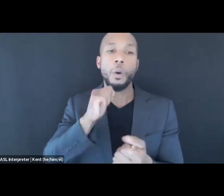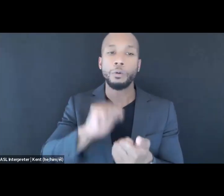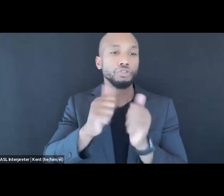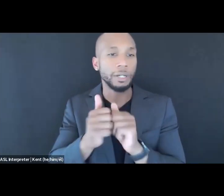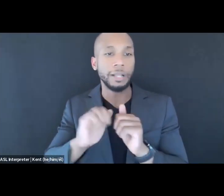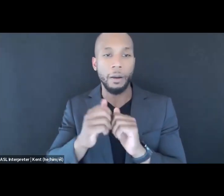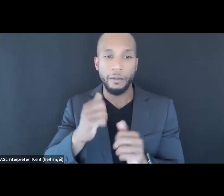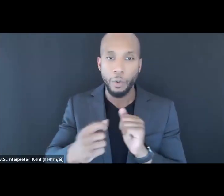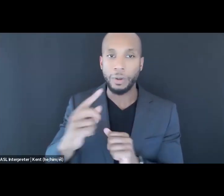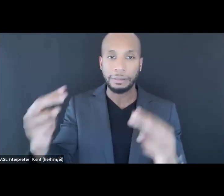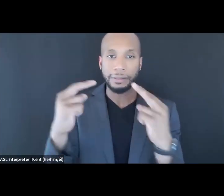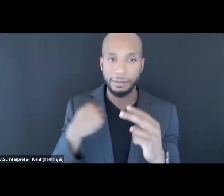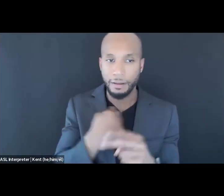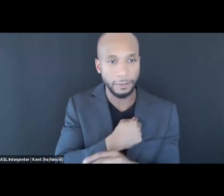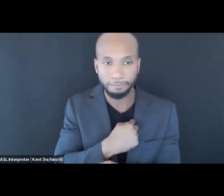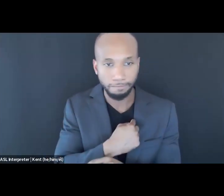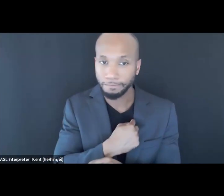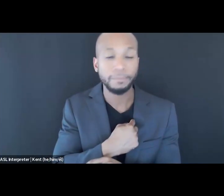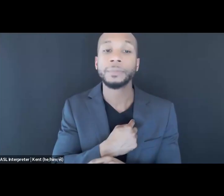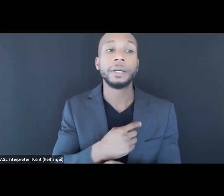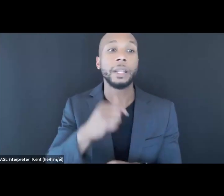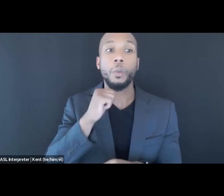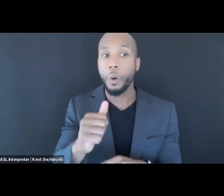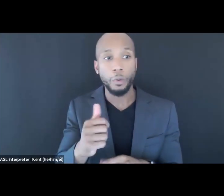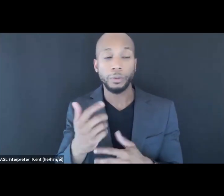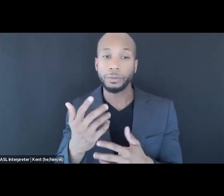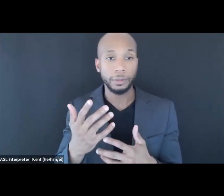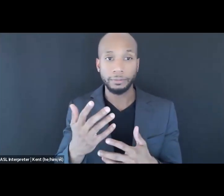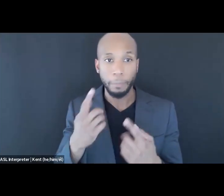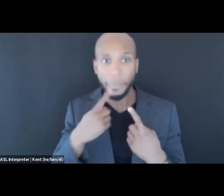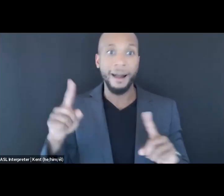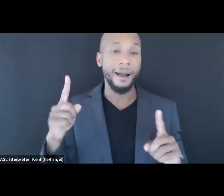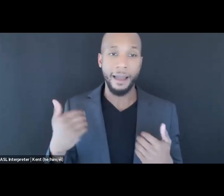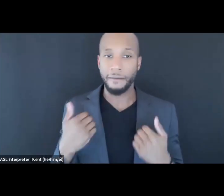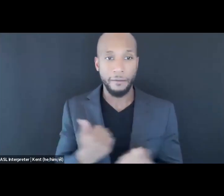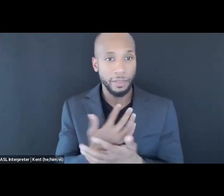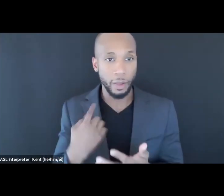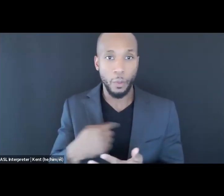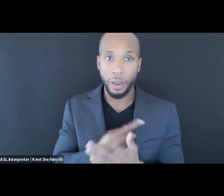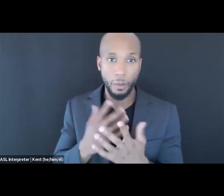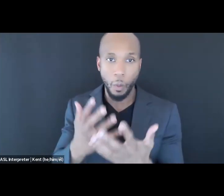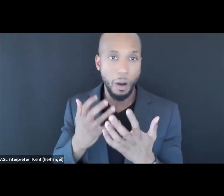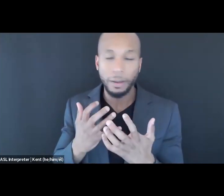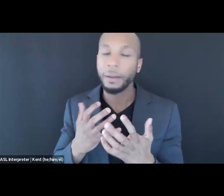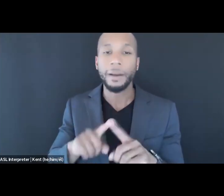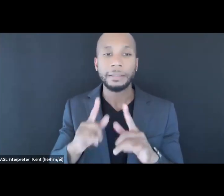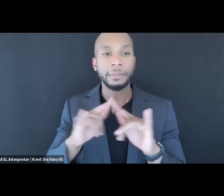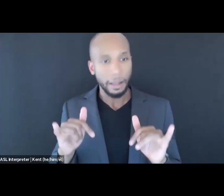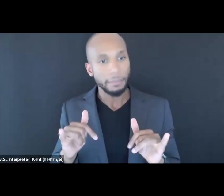how everyone sees us, nor bring about everything we seek. But it is